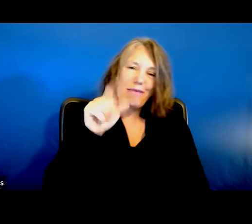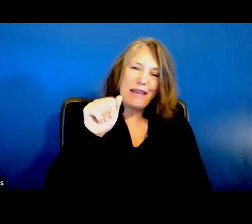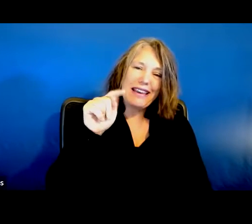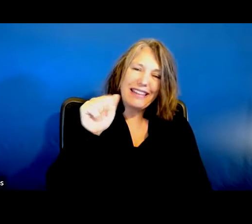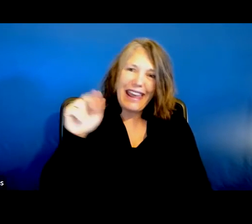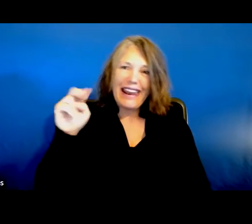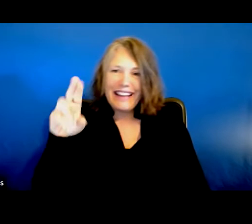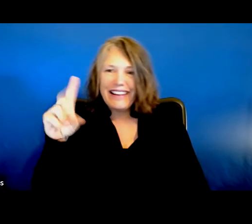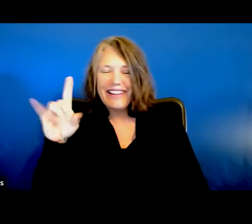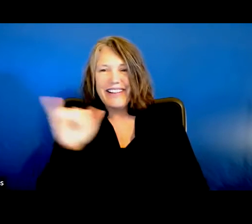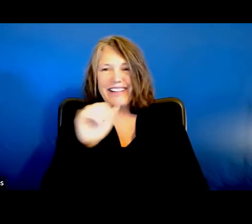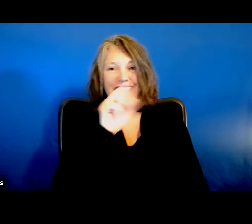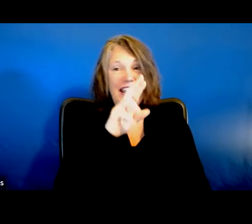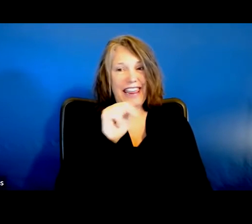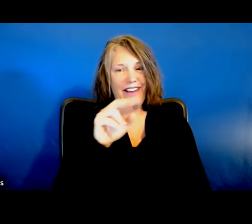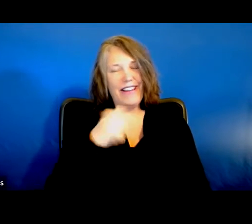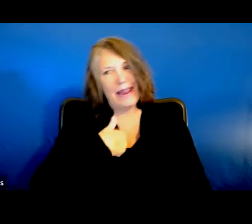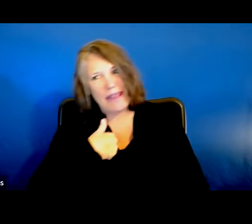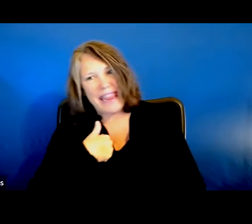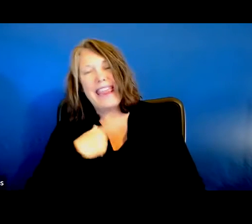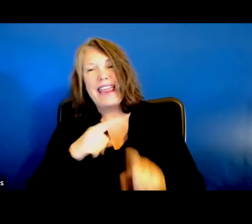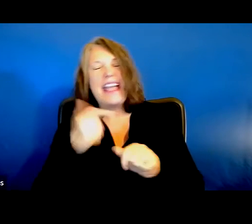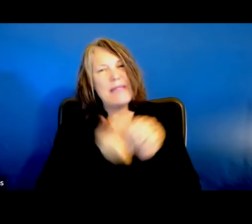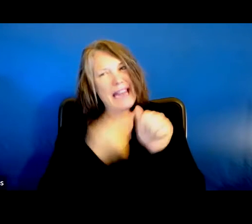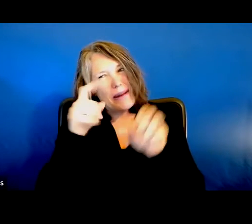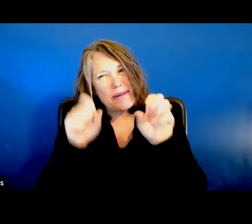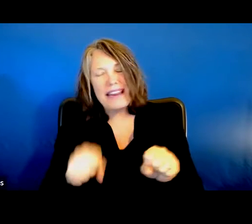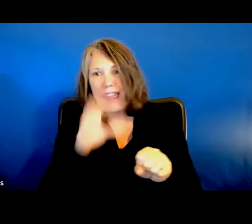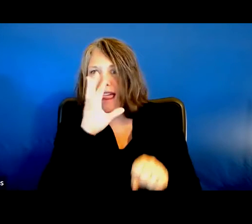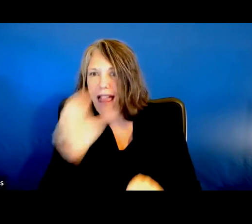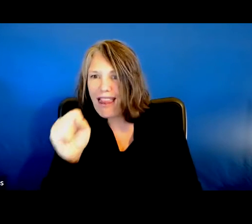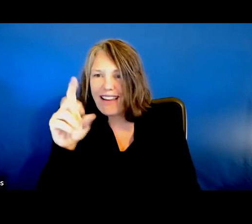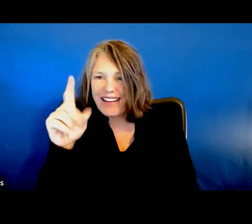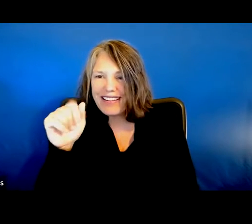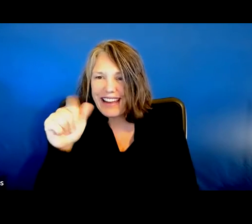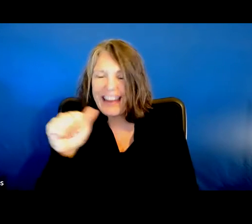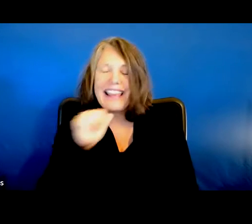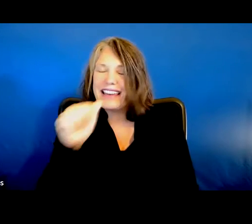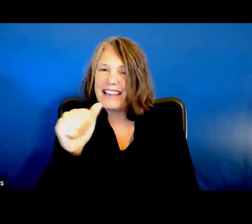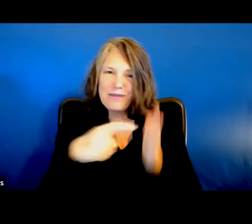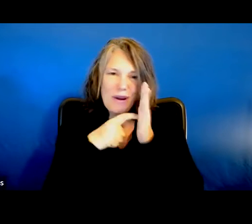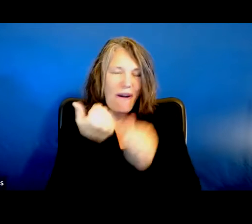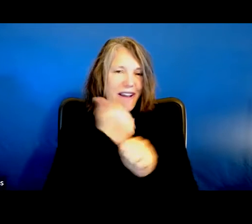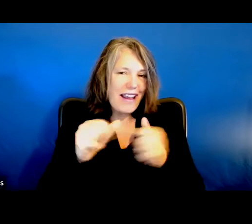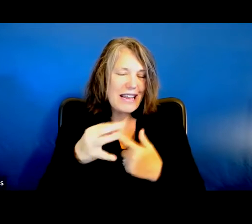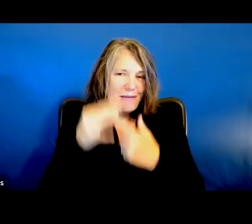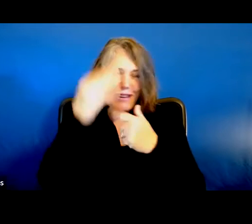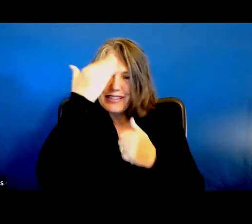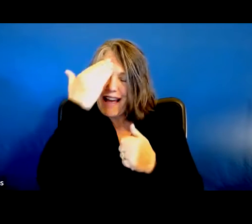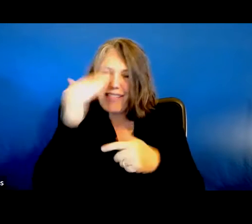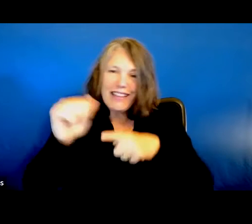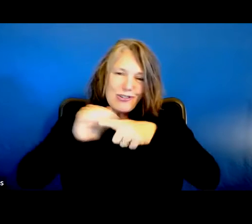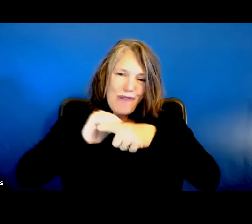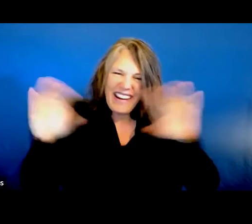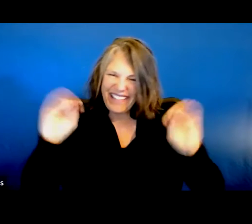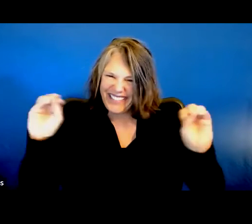maybe like Erin or I, or anyone can be a data nerd. It doesn't require any special knowledge or training, and we